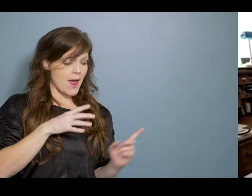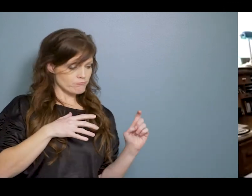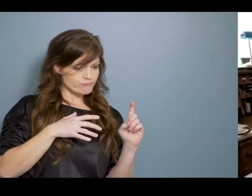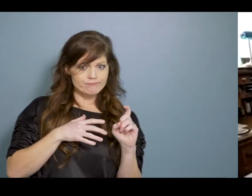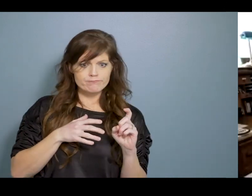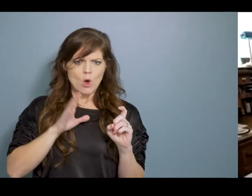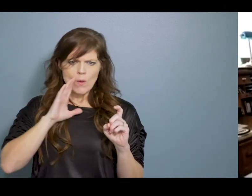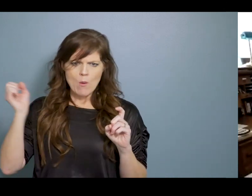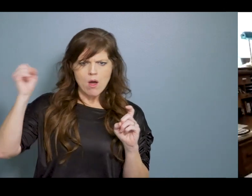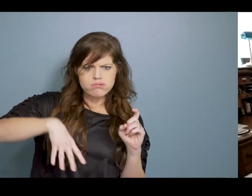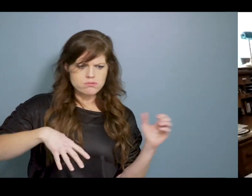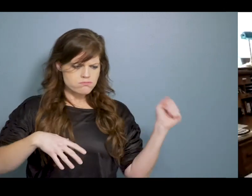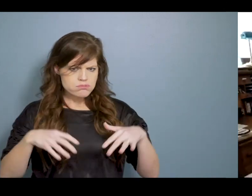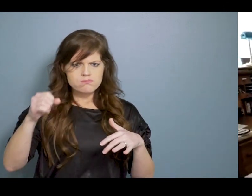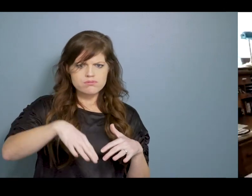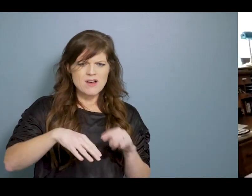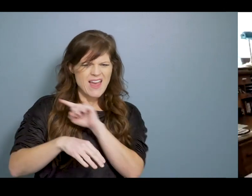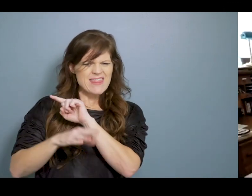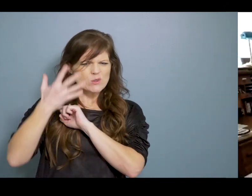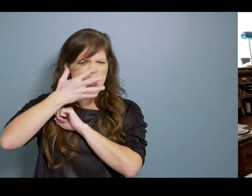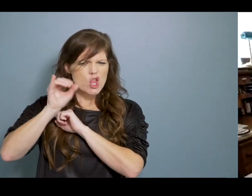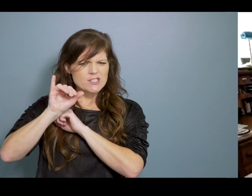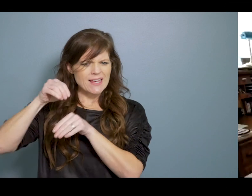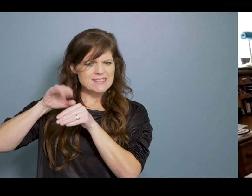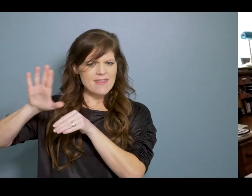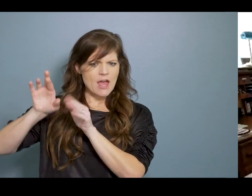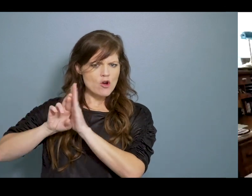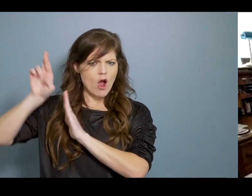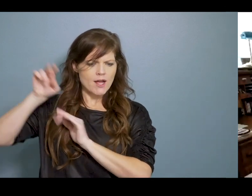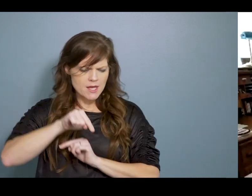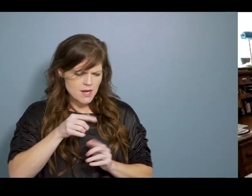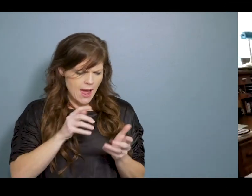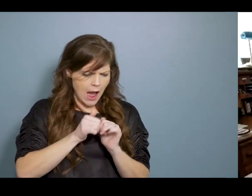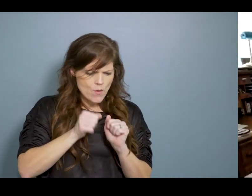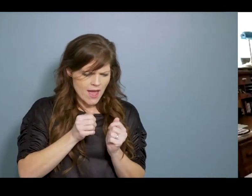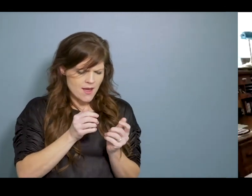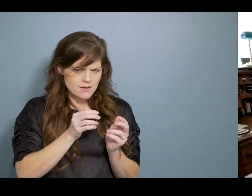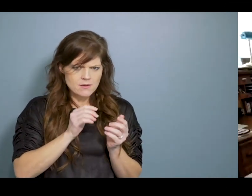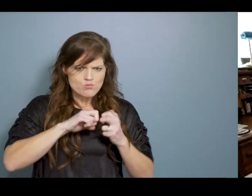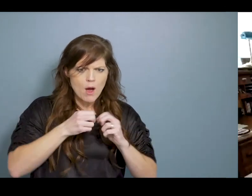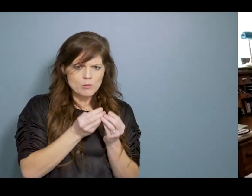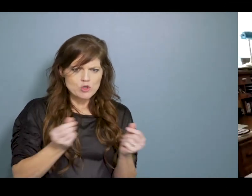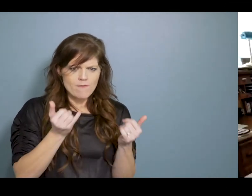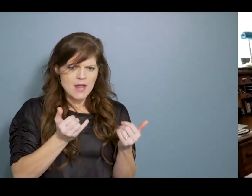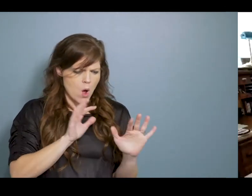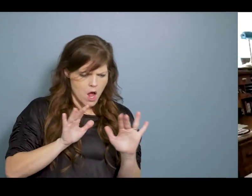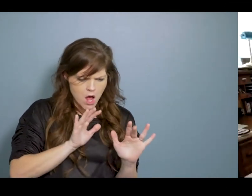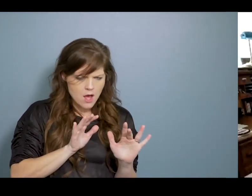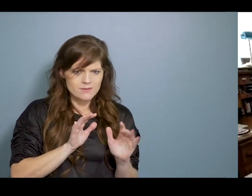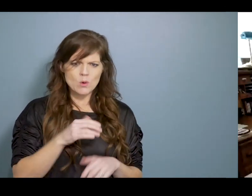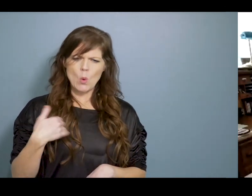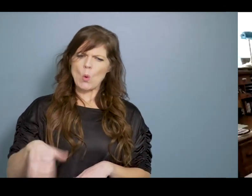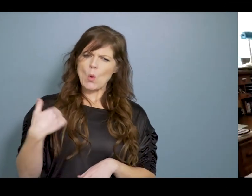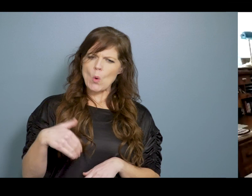need to figure out how to make it work. Failure is not an option. And literally CWI from day one has showed